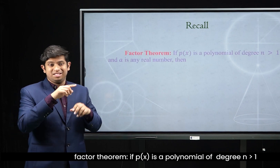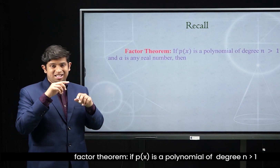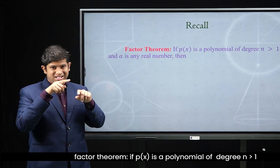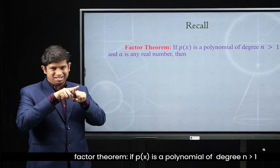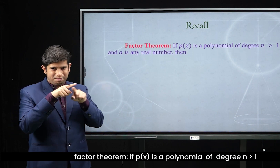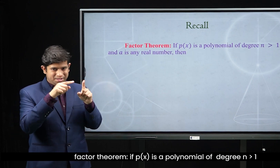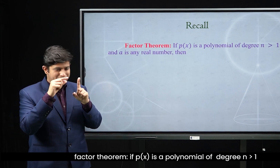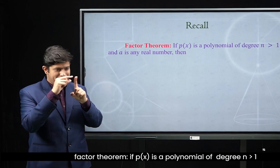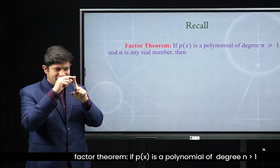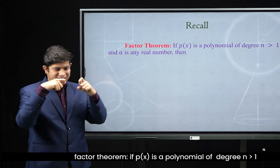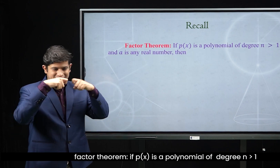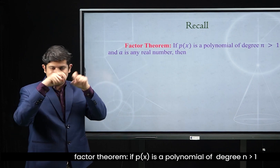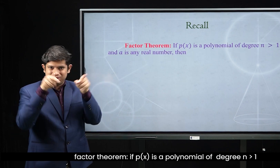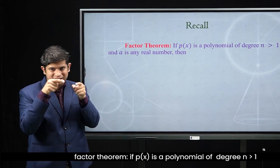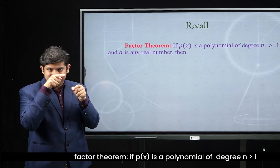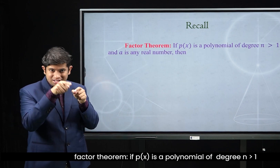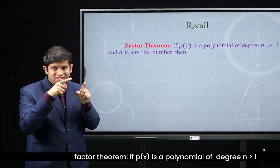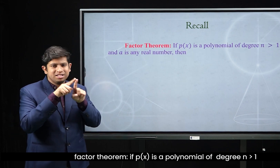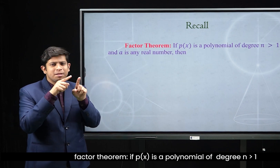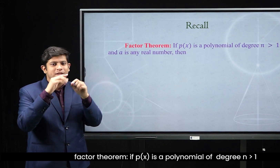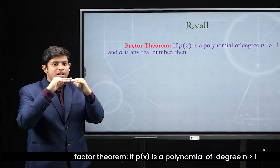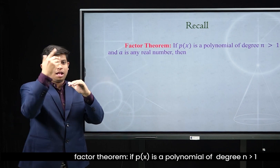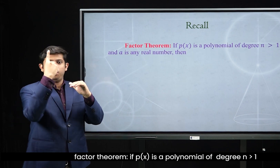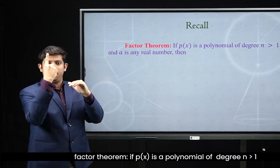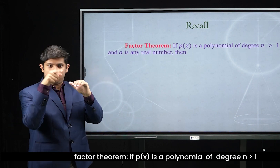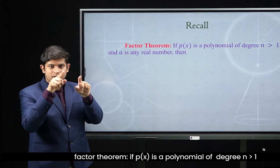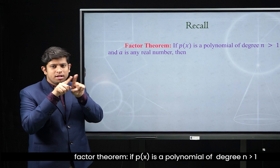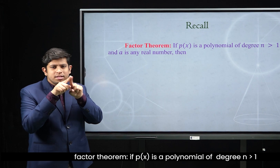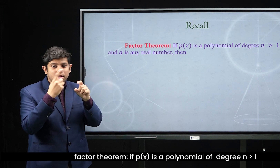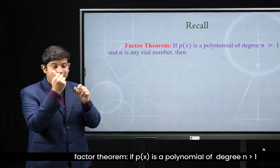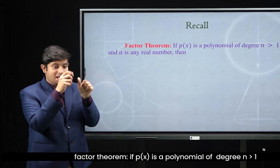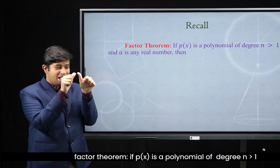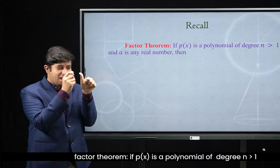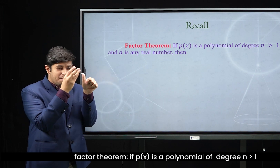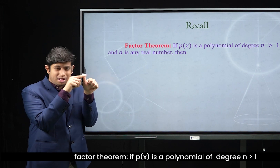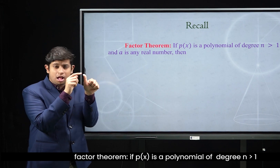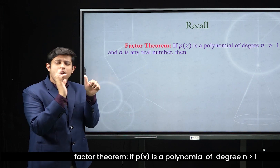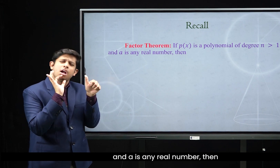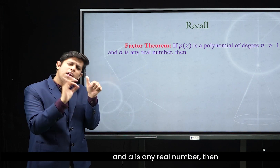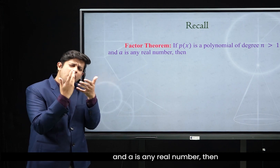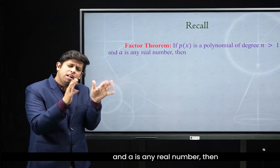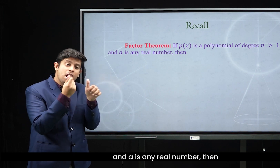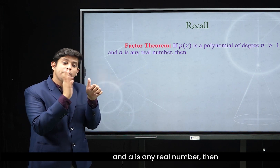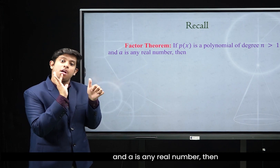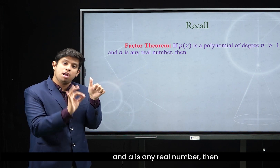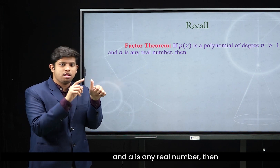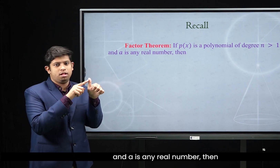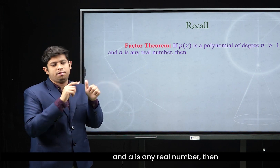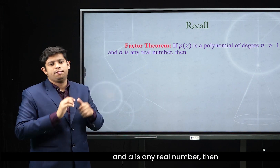Factor theorem. If p of x is a polynomial of degree n greater than 1 and a is any real number,